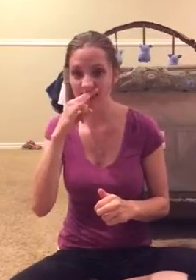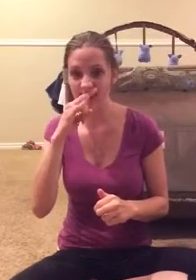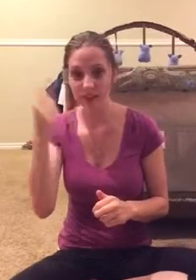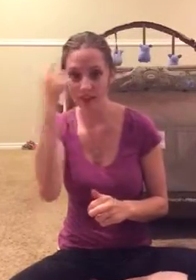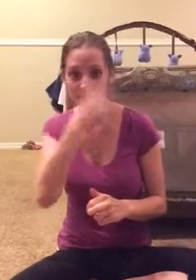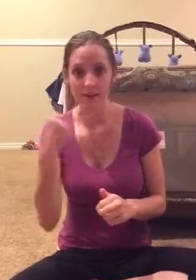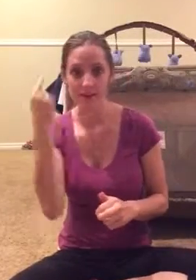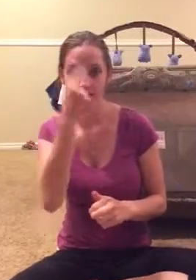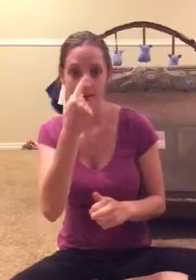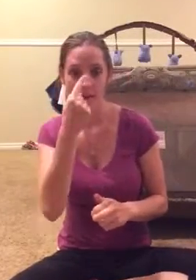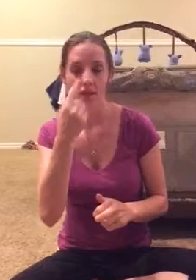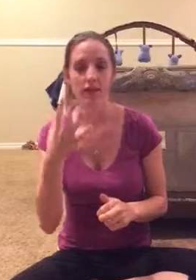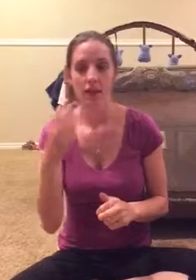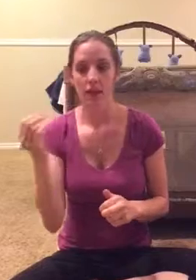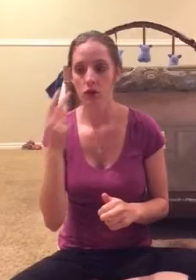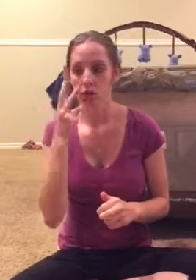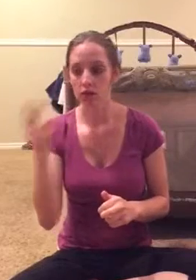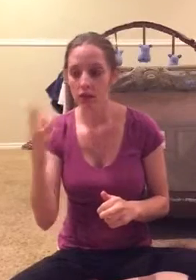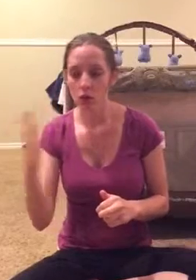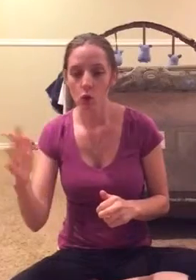responders, the sheriff said.